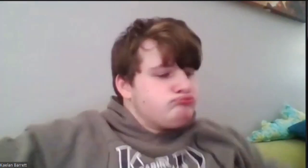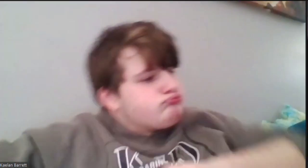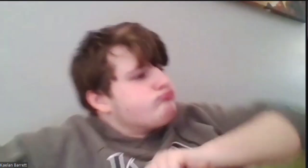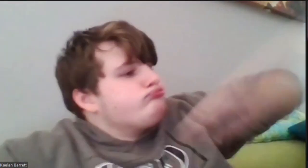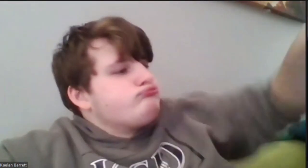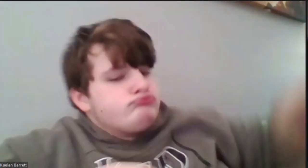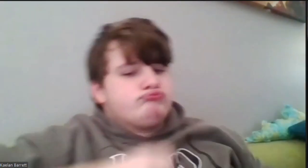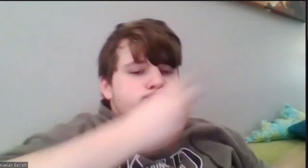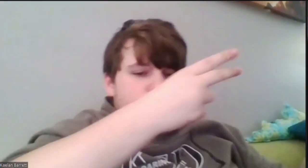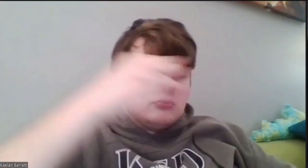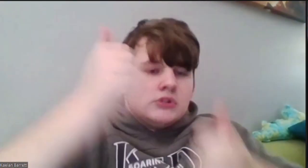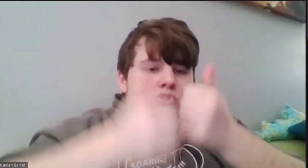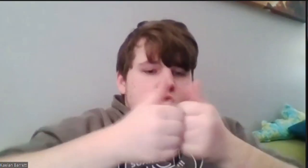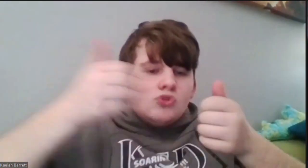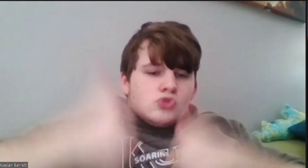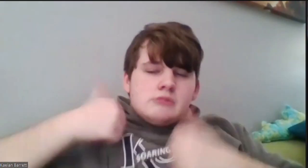newspaper delivery boy is out there